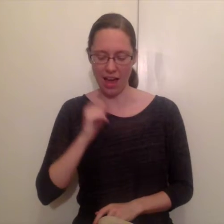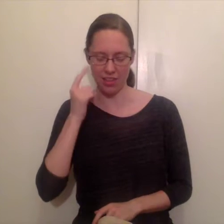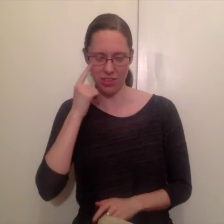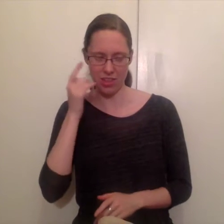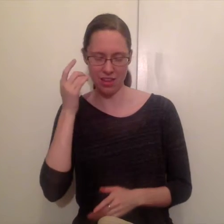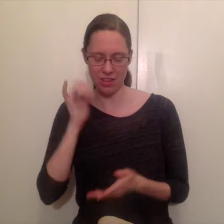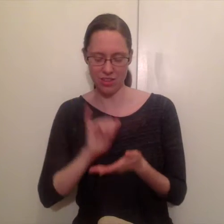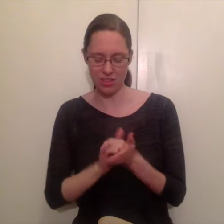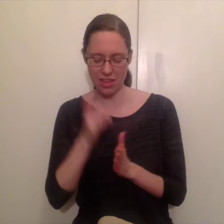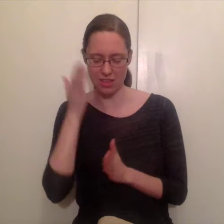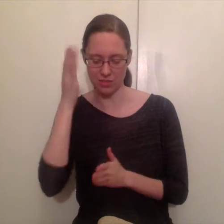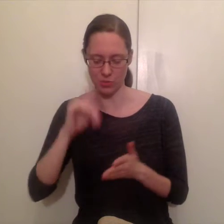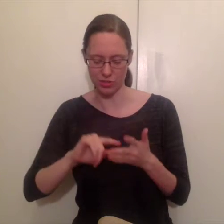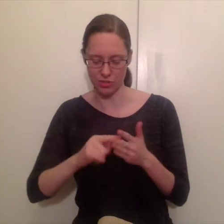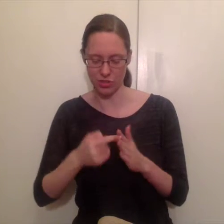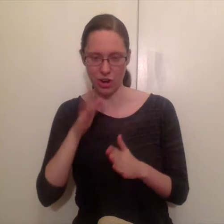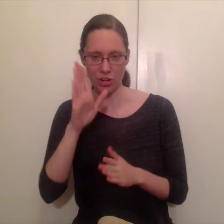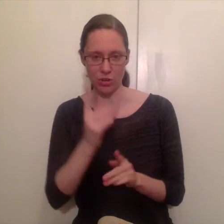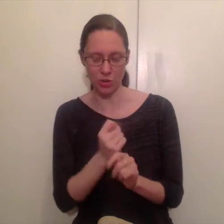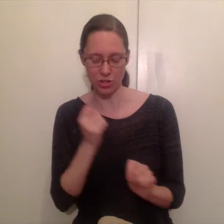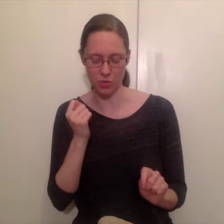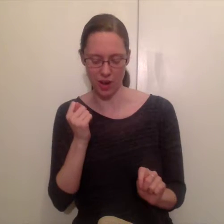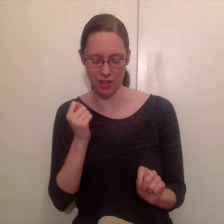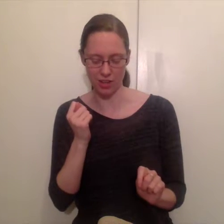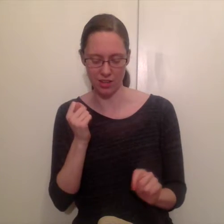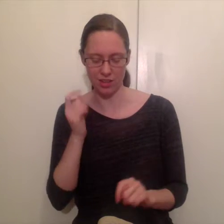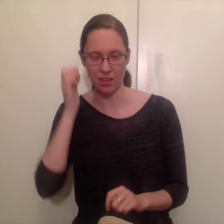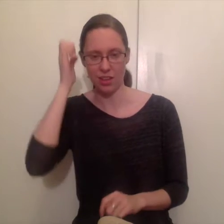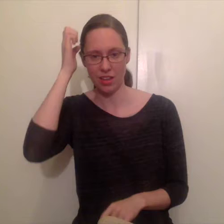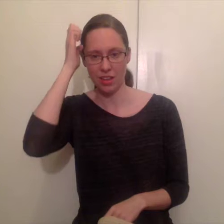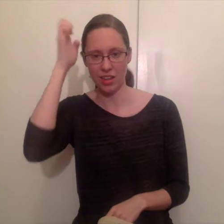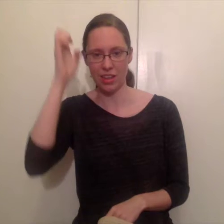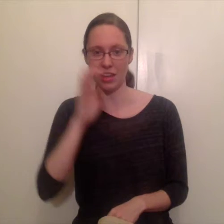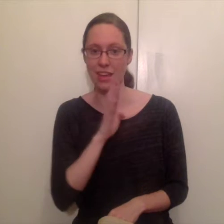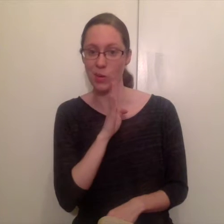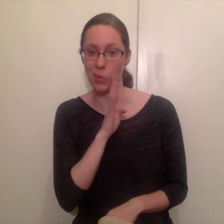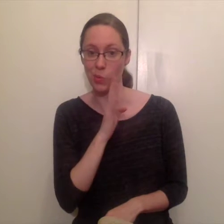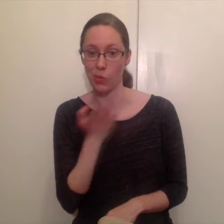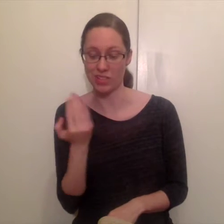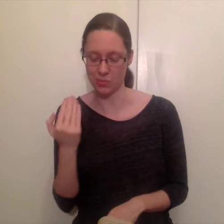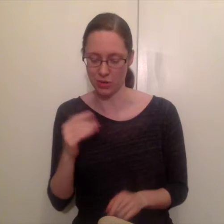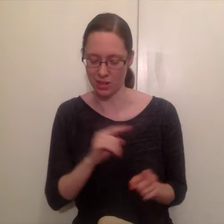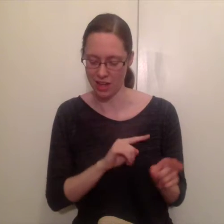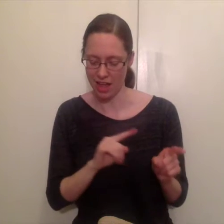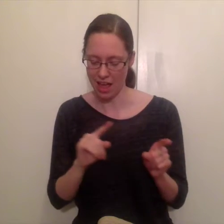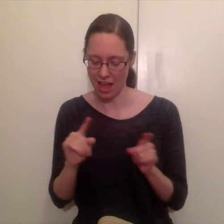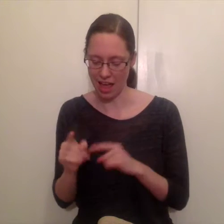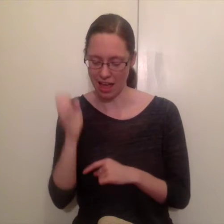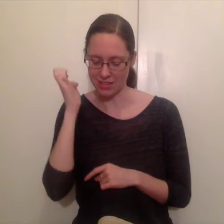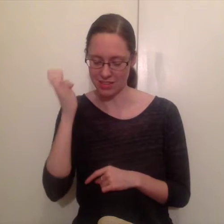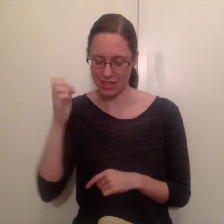"I think these will start your truck," he whispered as